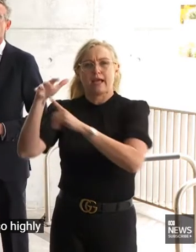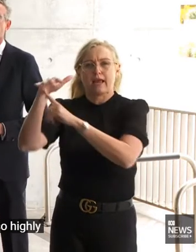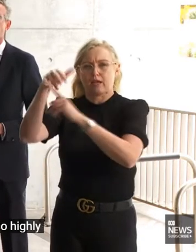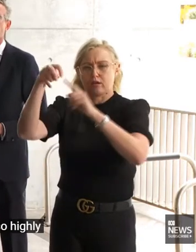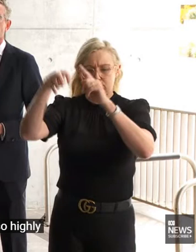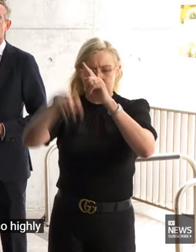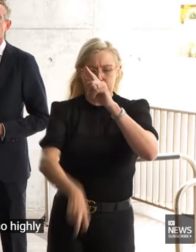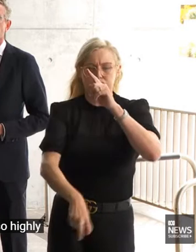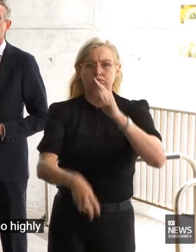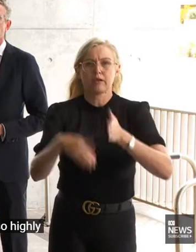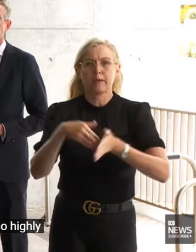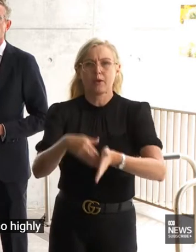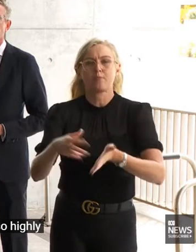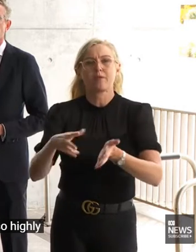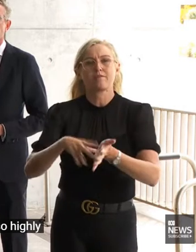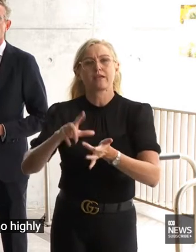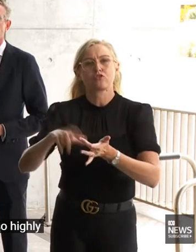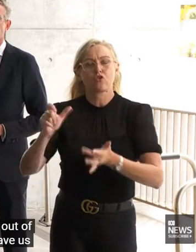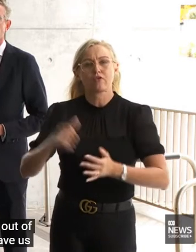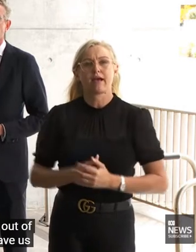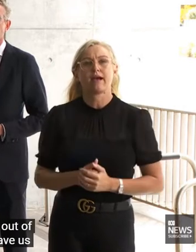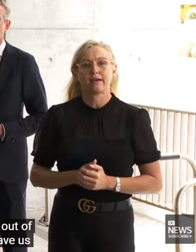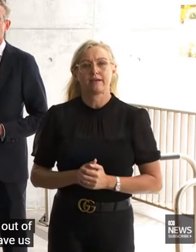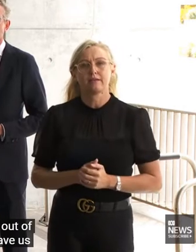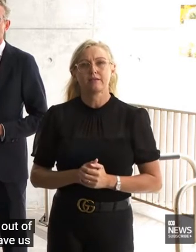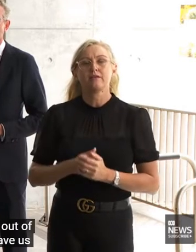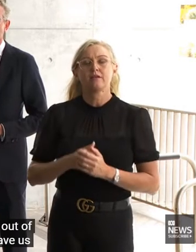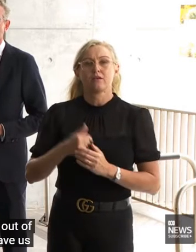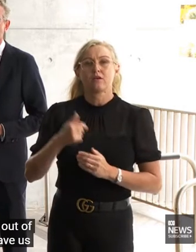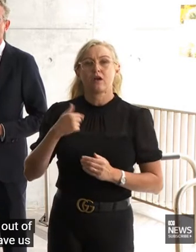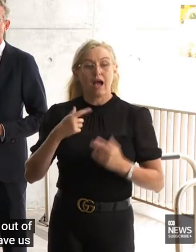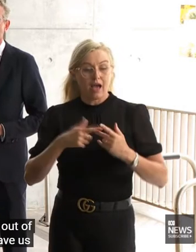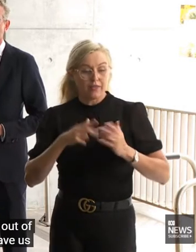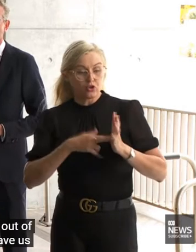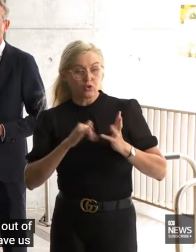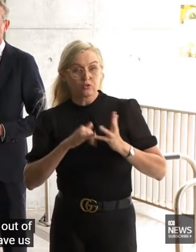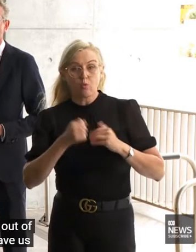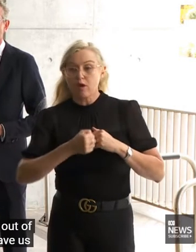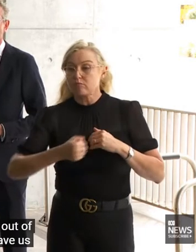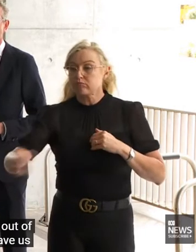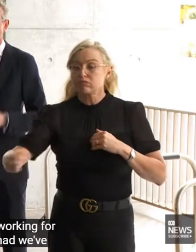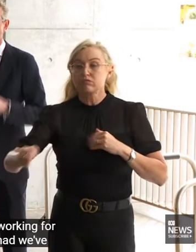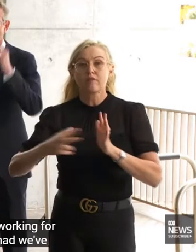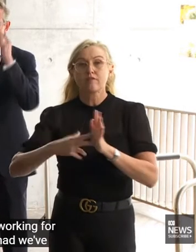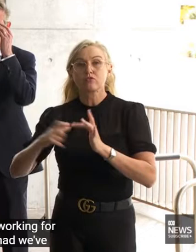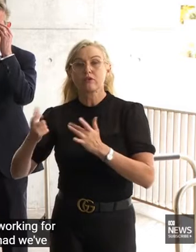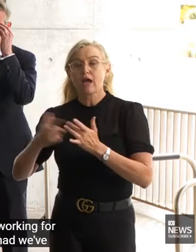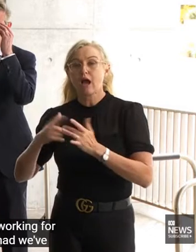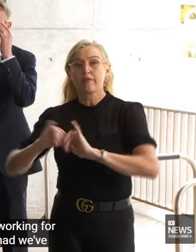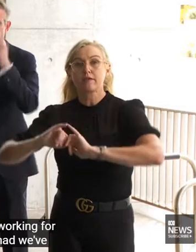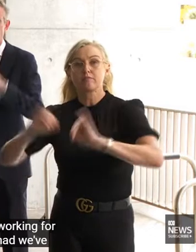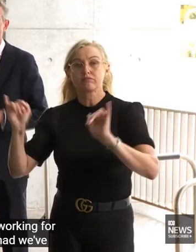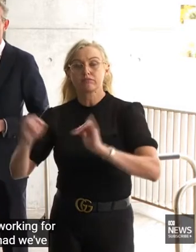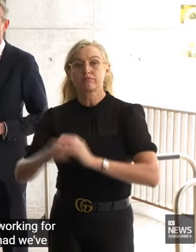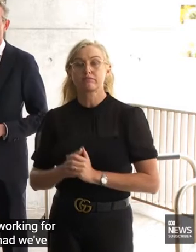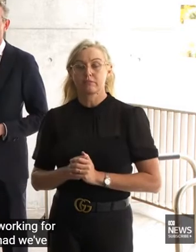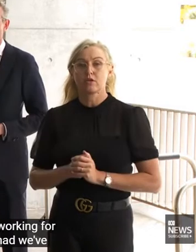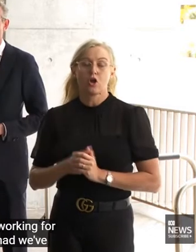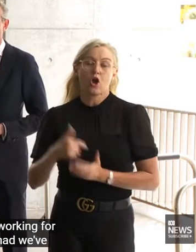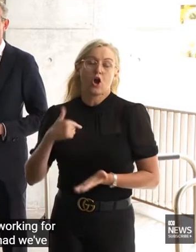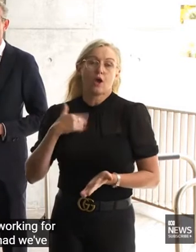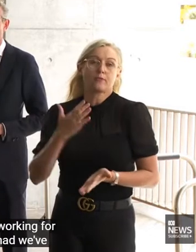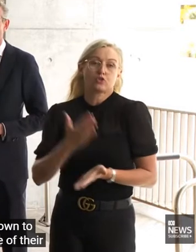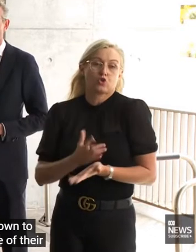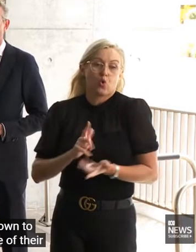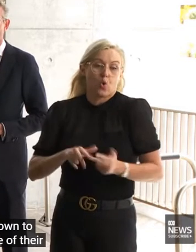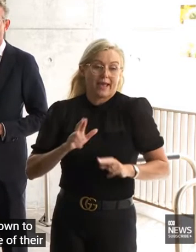save us. They were down there working for the Victorians. We've sent other staff down to Victoria during some of their other peak times. I'm absolutely certain